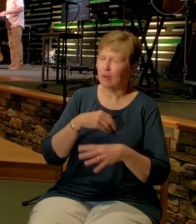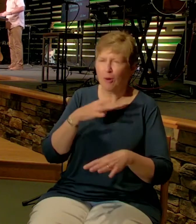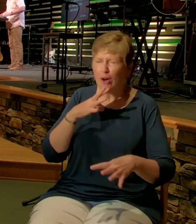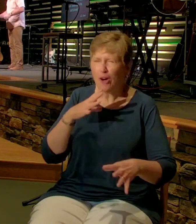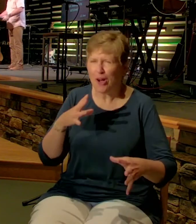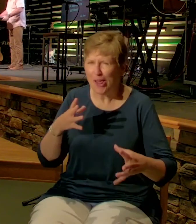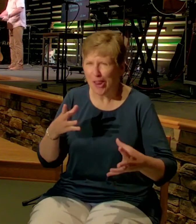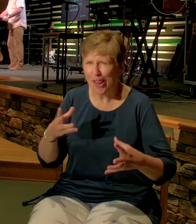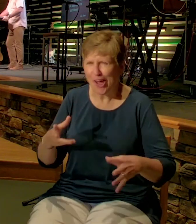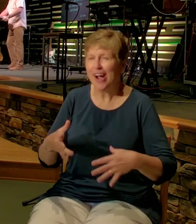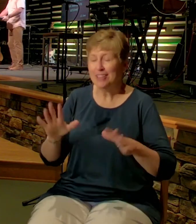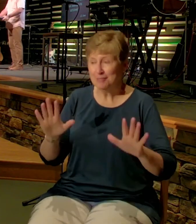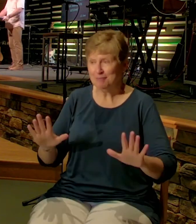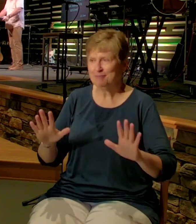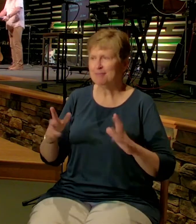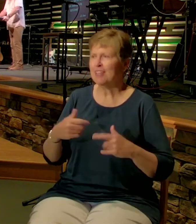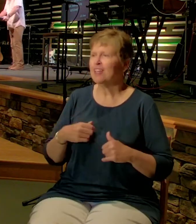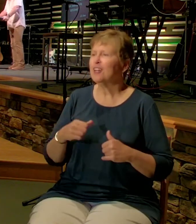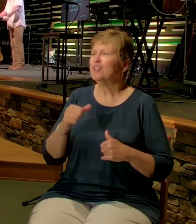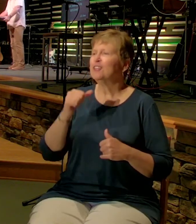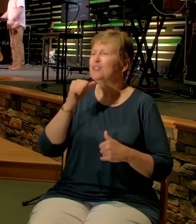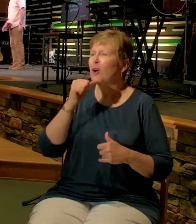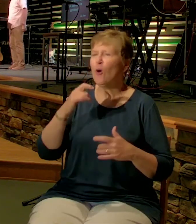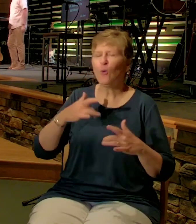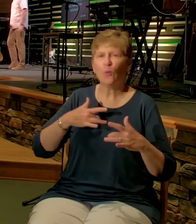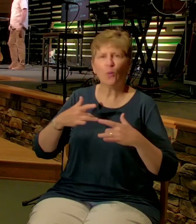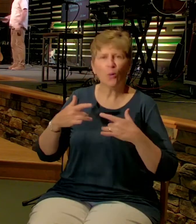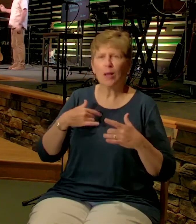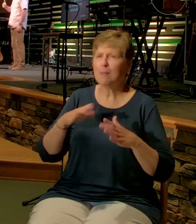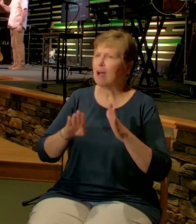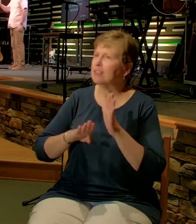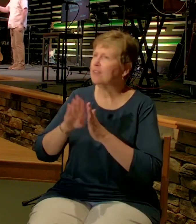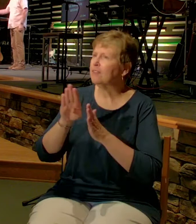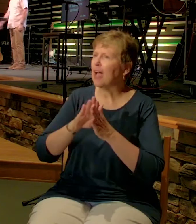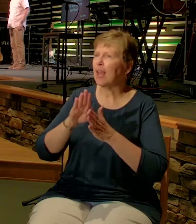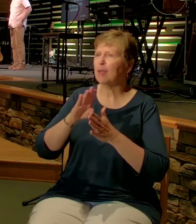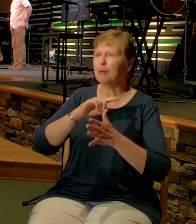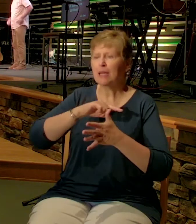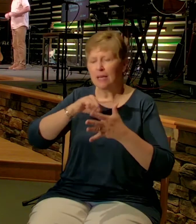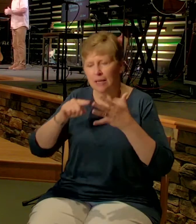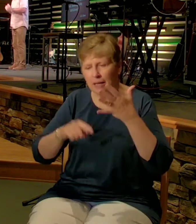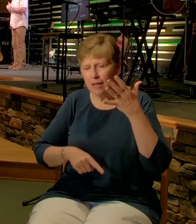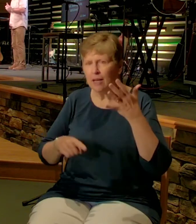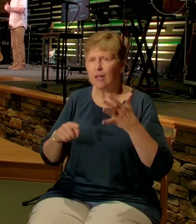So they would say again, don't worry about developing each of the fruits of the Spirit in your life.